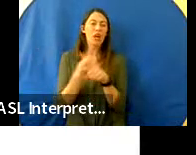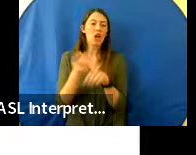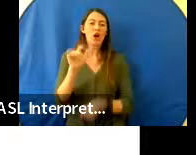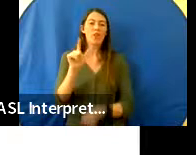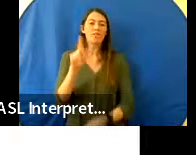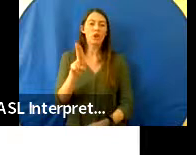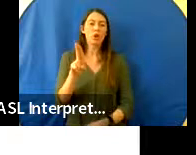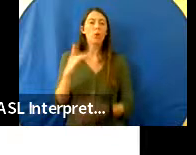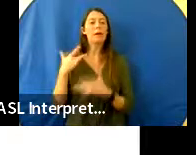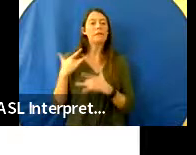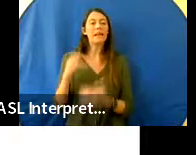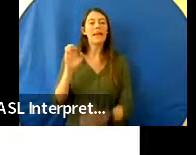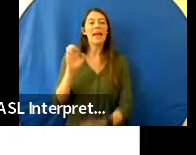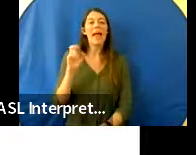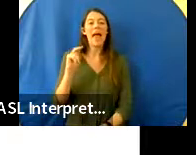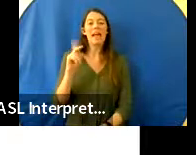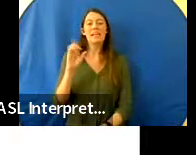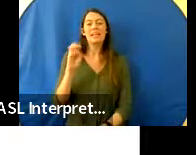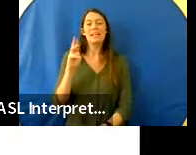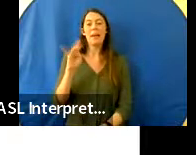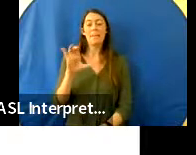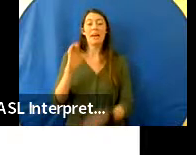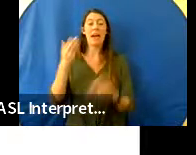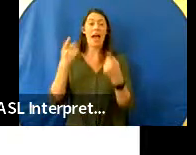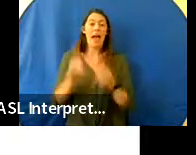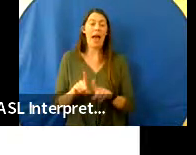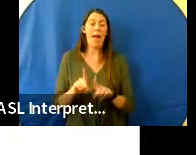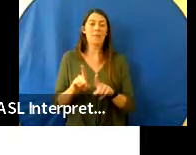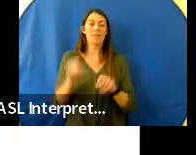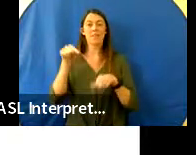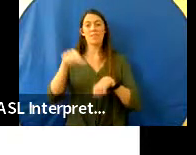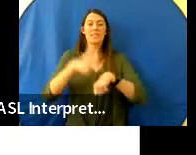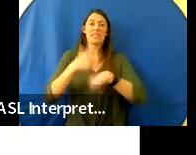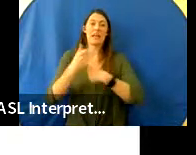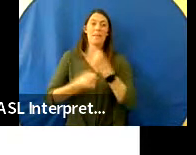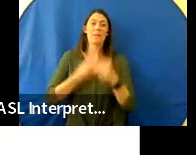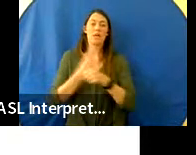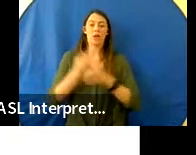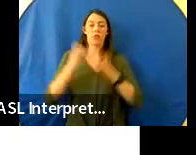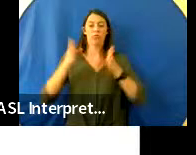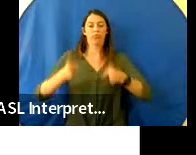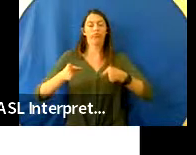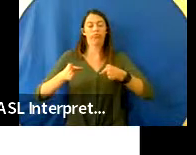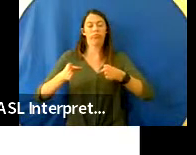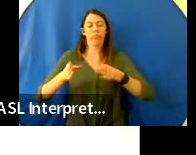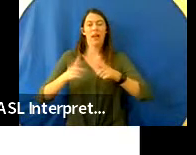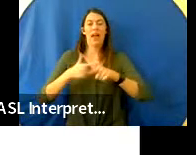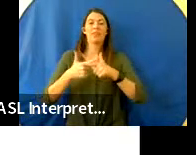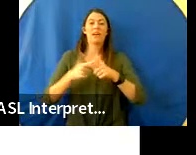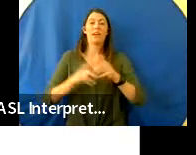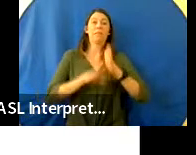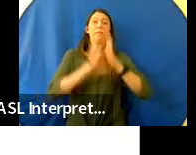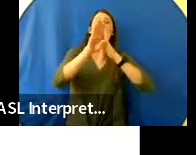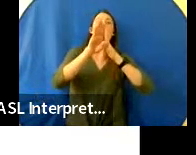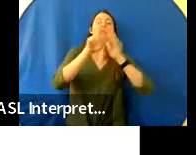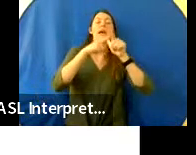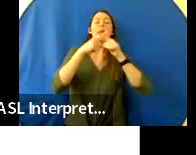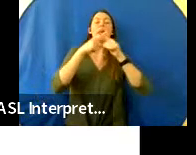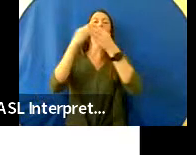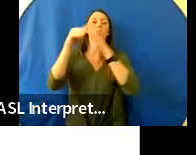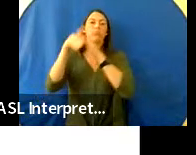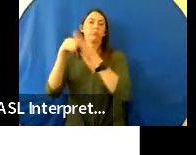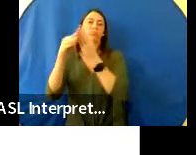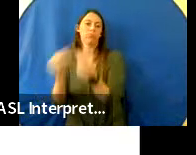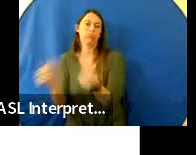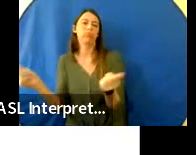particular season, you get a high incidence and then it kind of goes away. Is the HIV AIDS, you know,